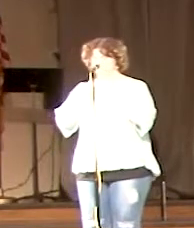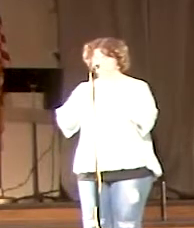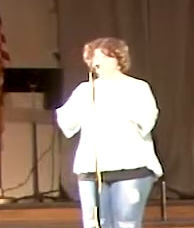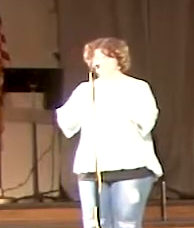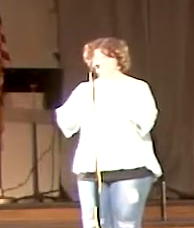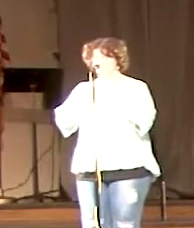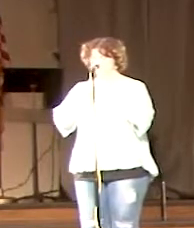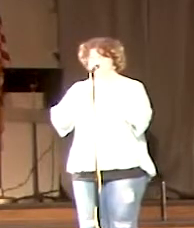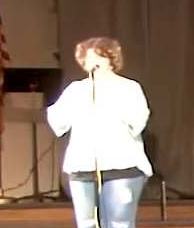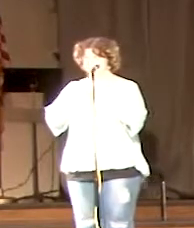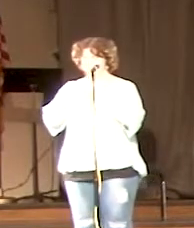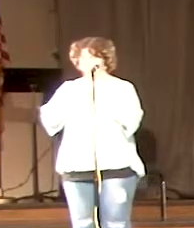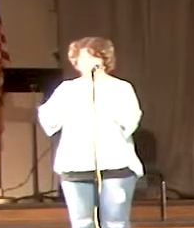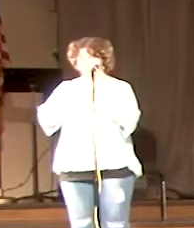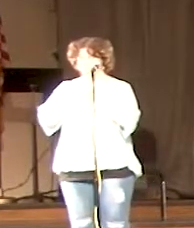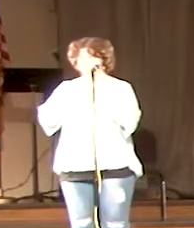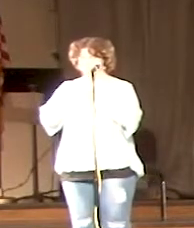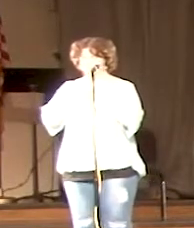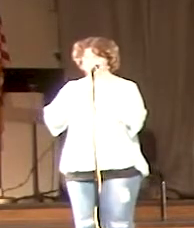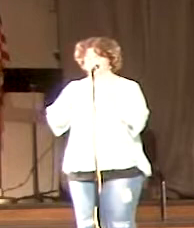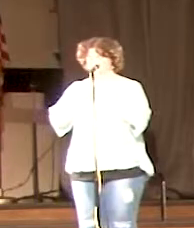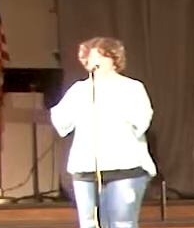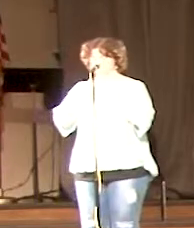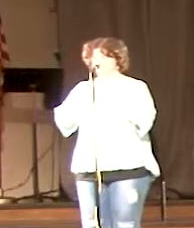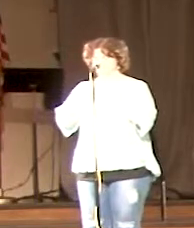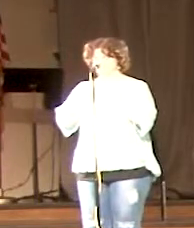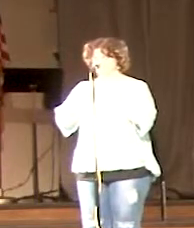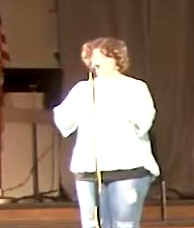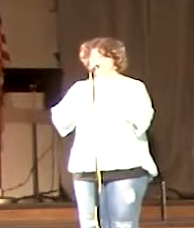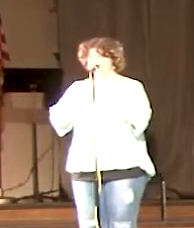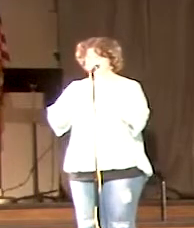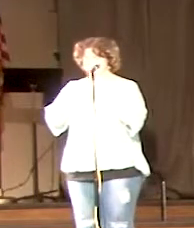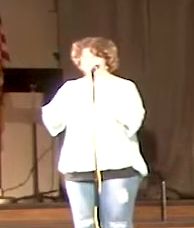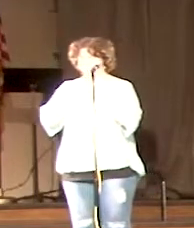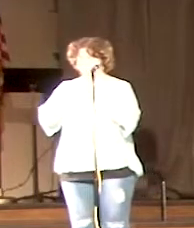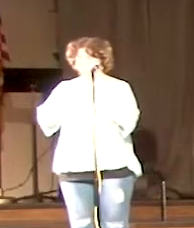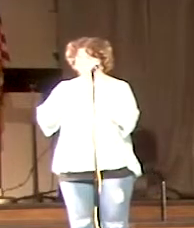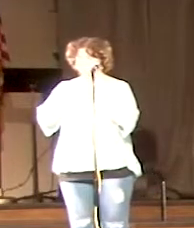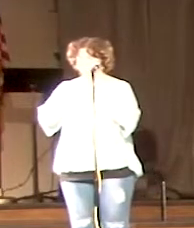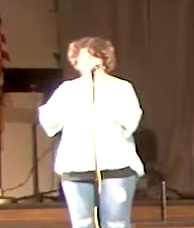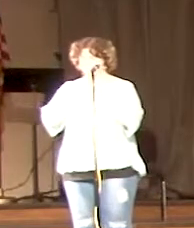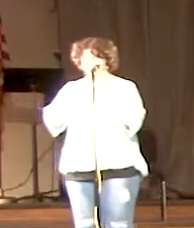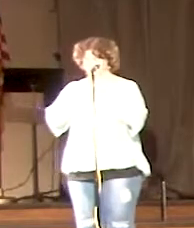Thank you, Jesus. Thank you for your presence, Lord God.